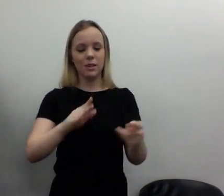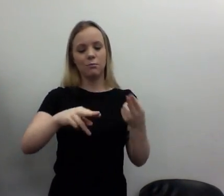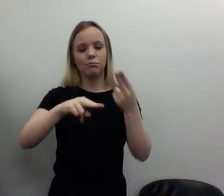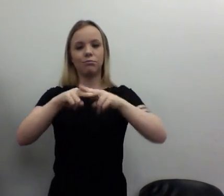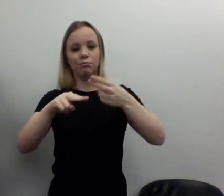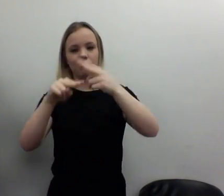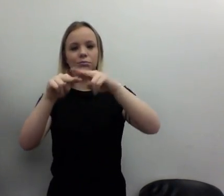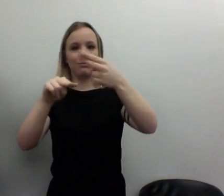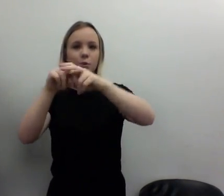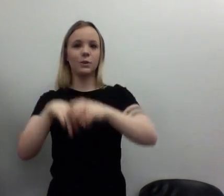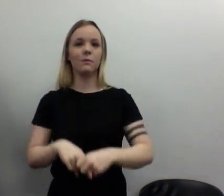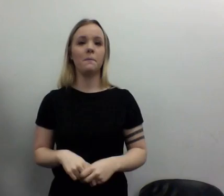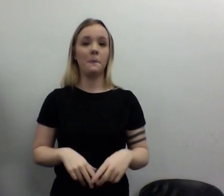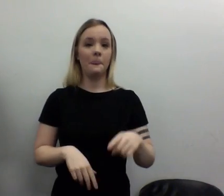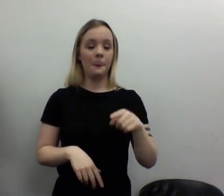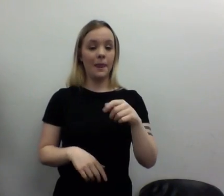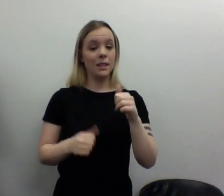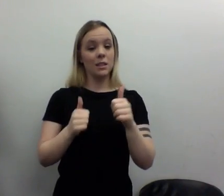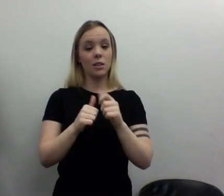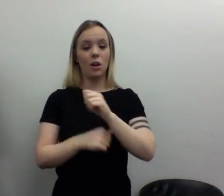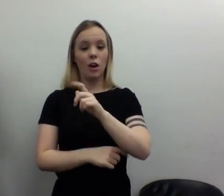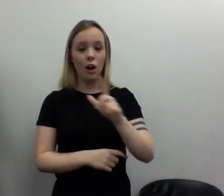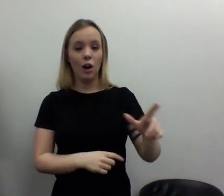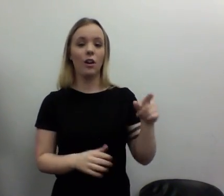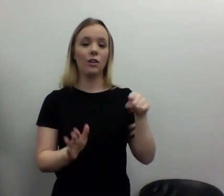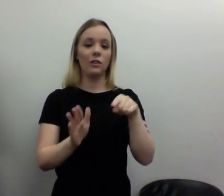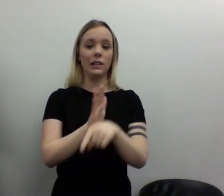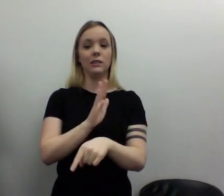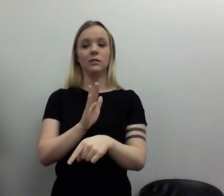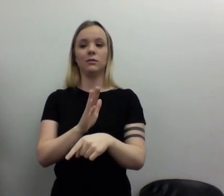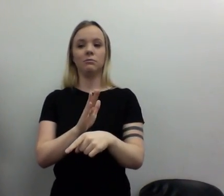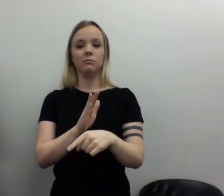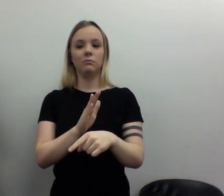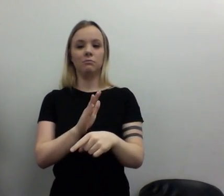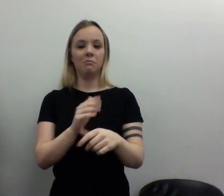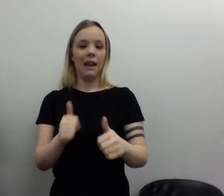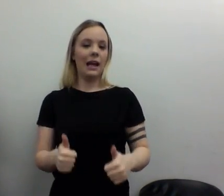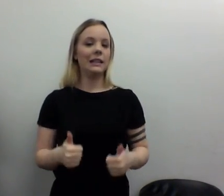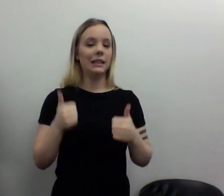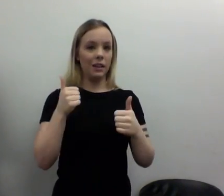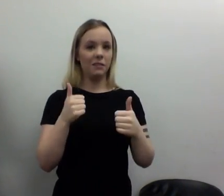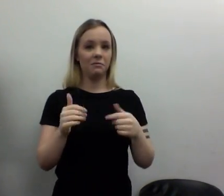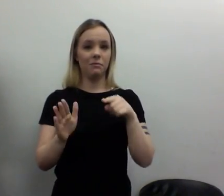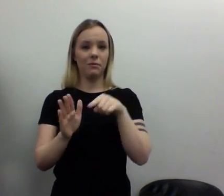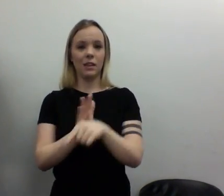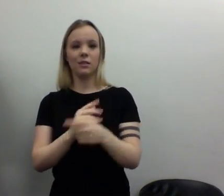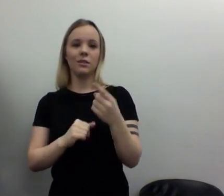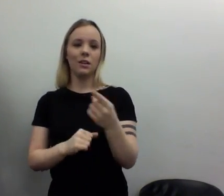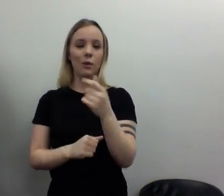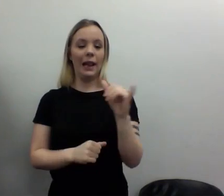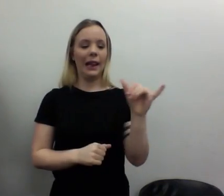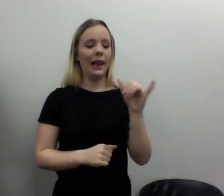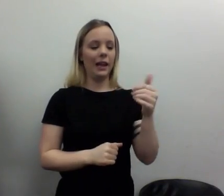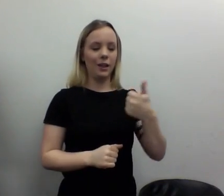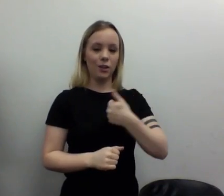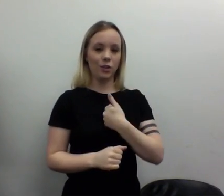You always hurt the one you love, you usually kill somebody like you. Same age, same group, same sex, same social class. So we've always been